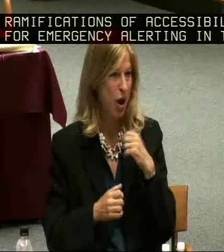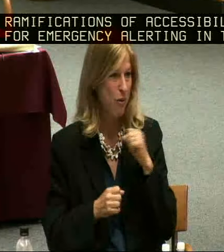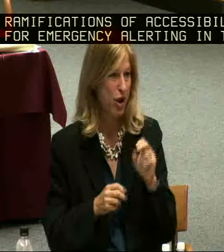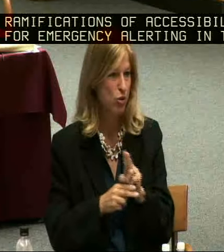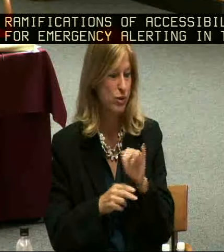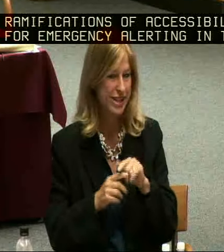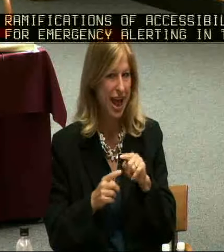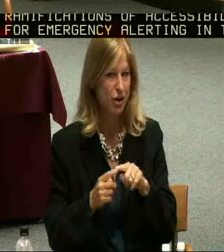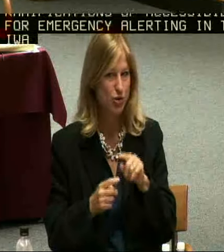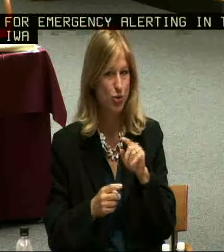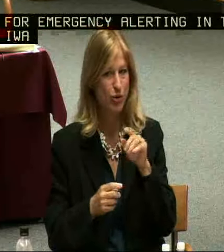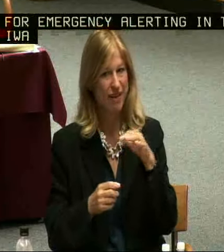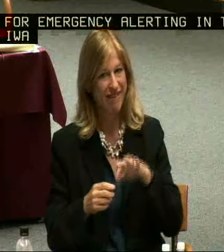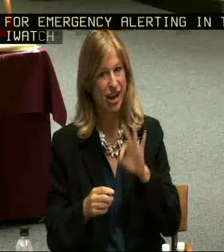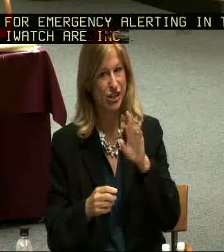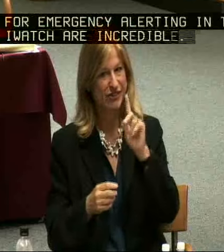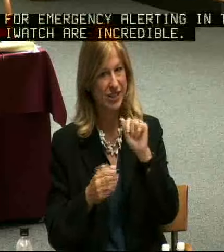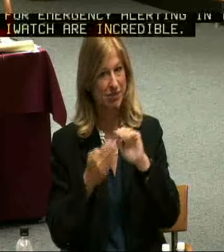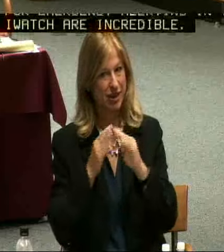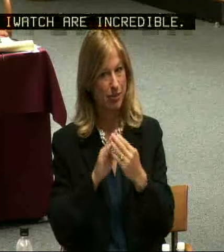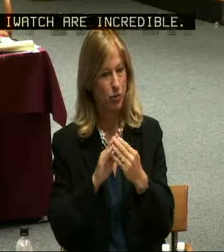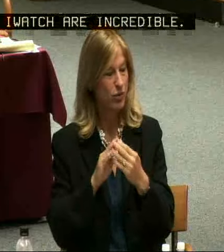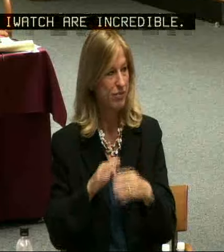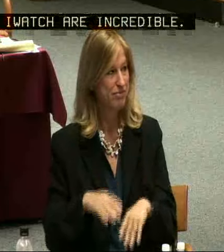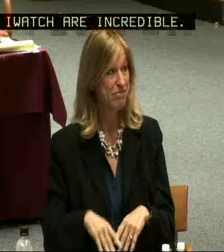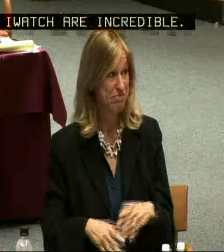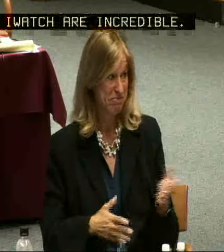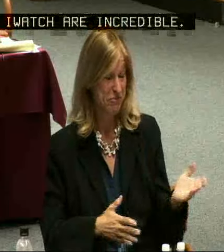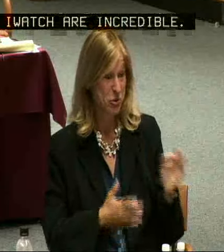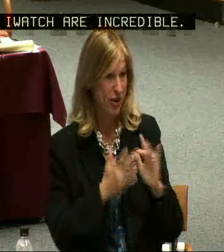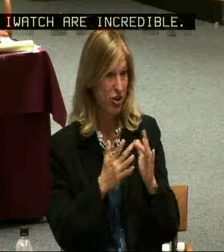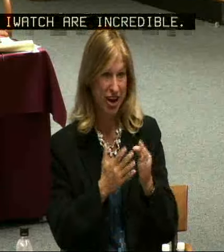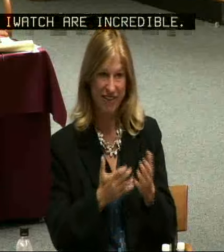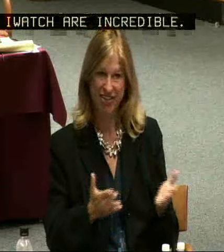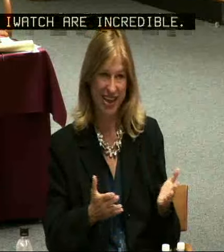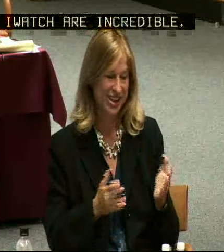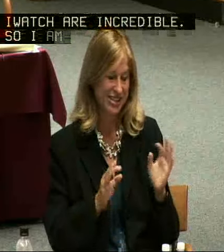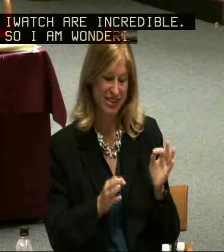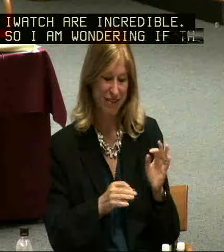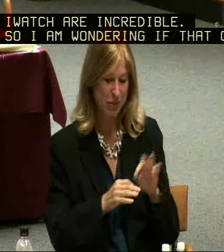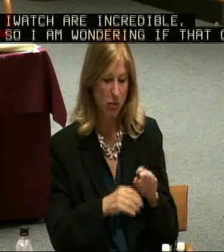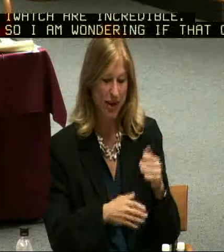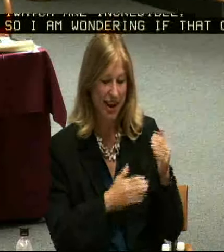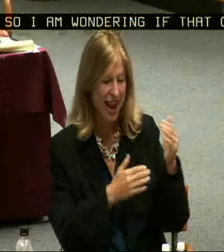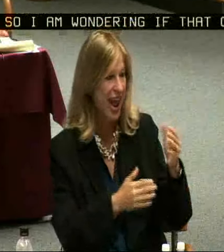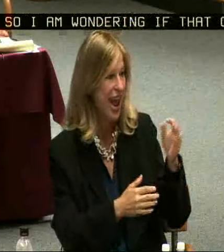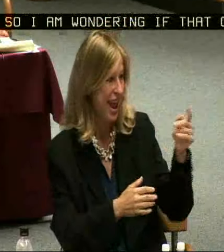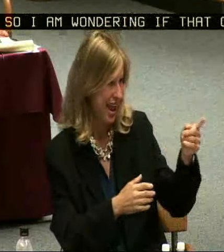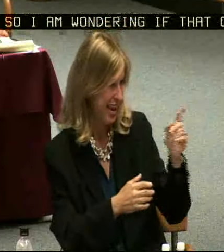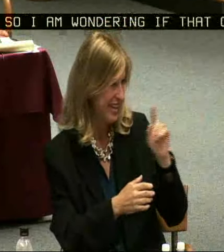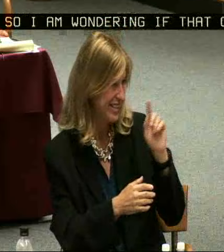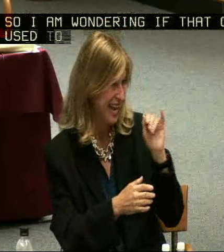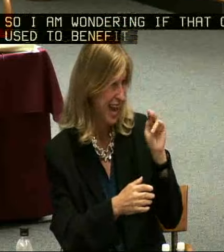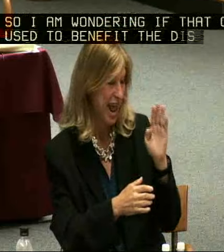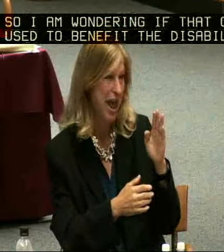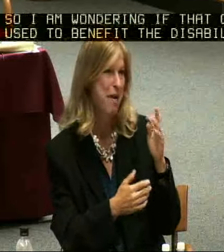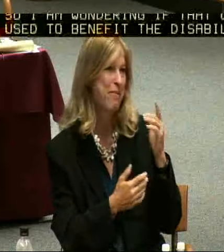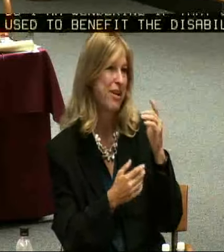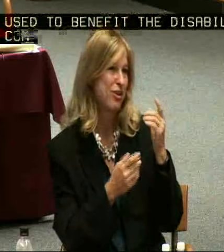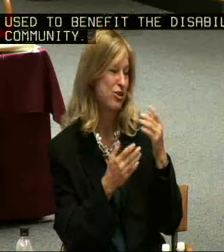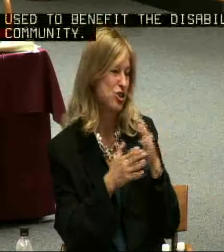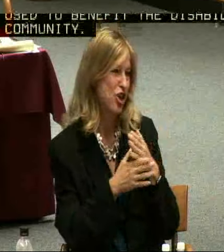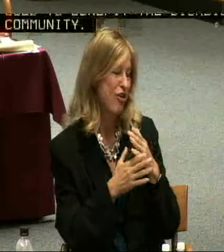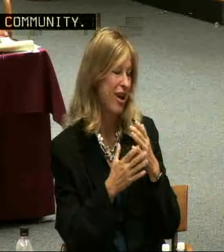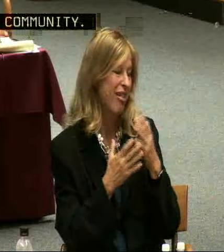So I'm wondering if that can be used to benefit the disability community. I think the internet and all